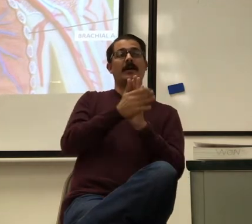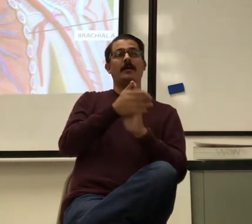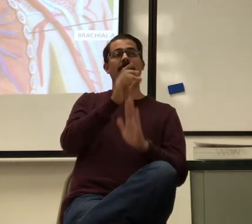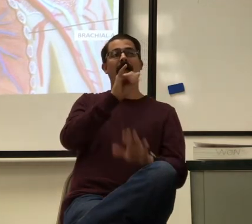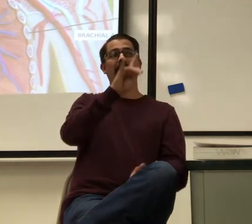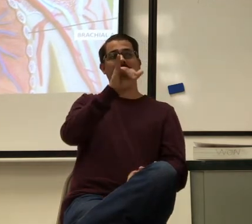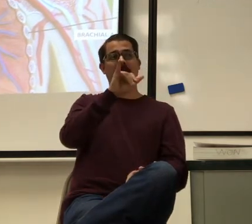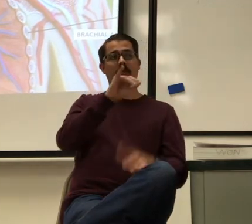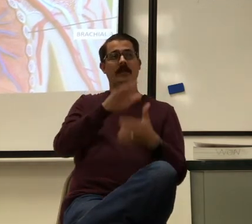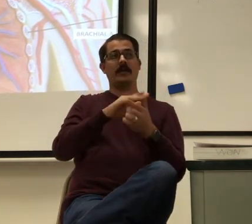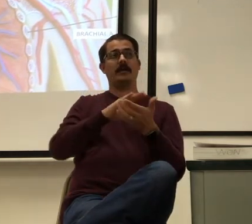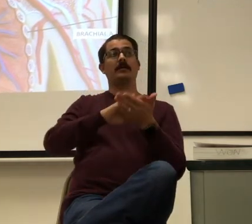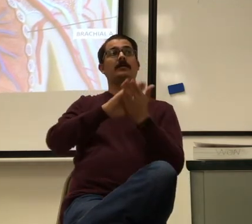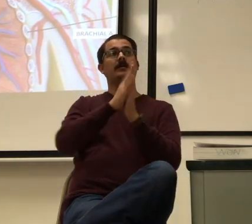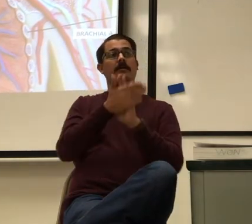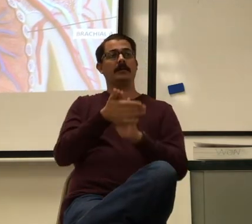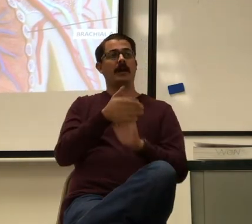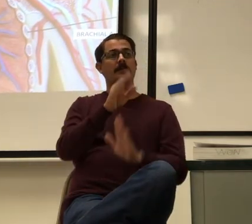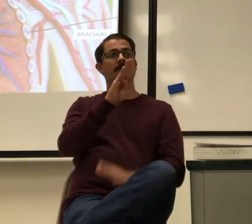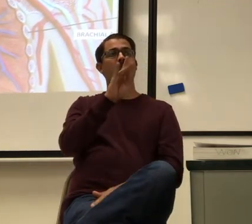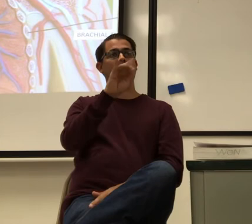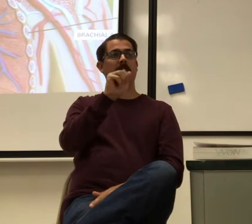becomes brachial. So on the green model,